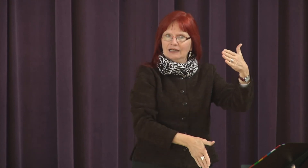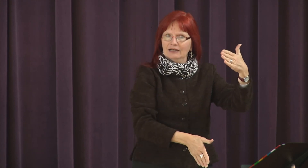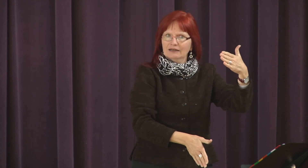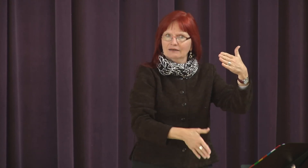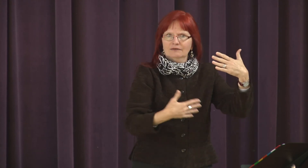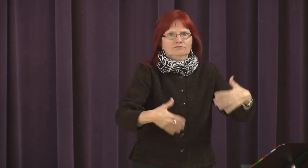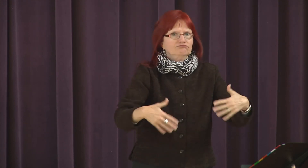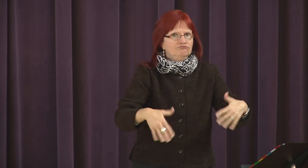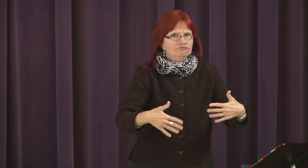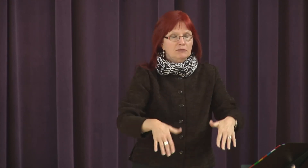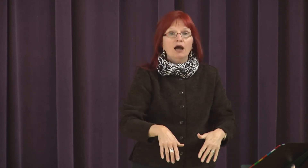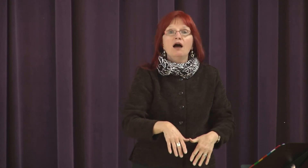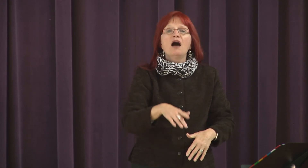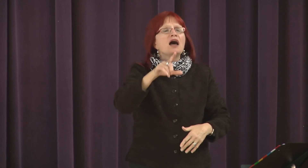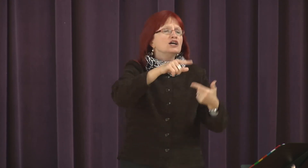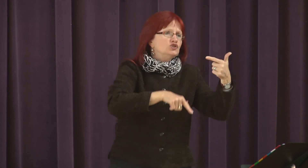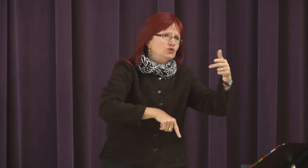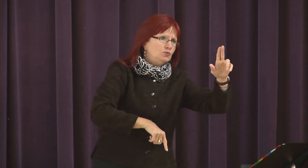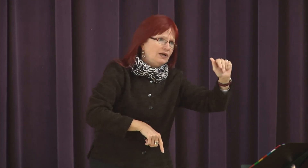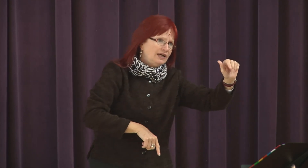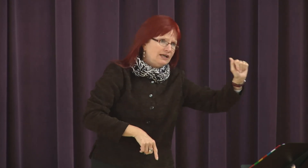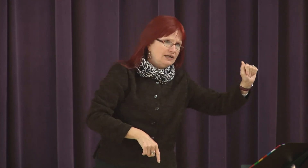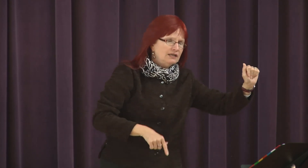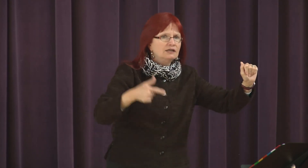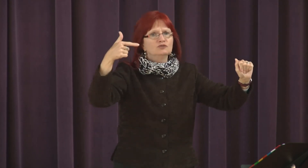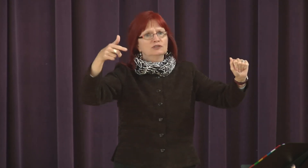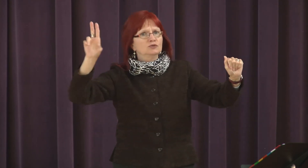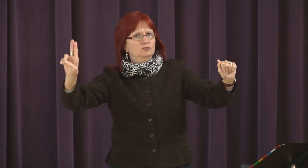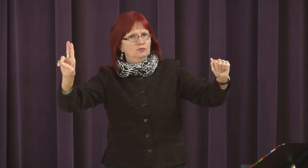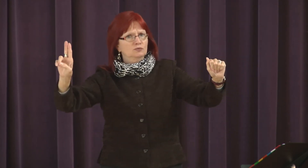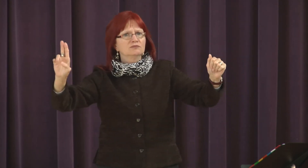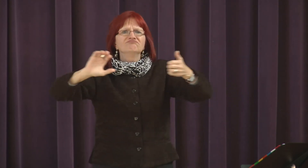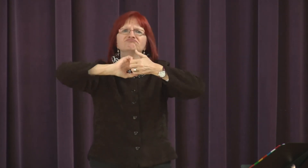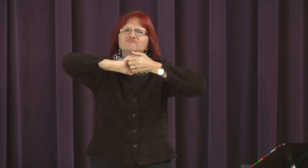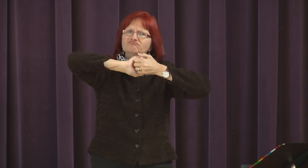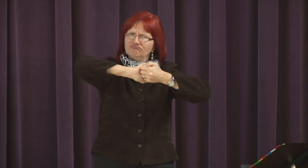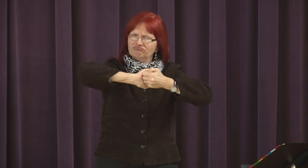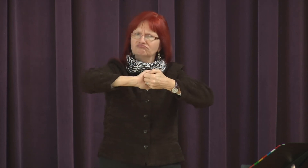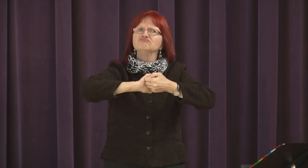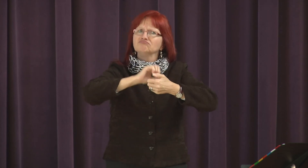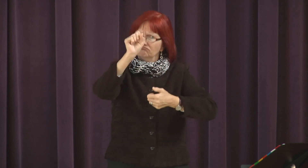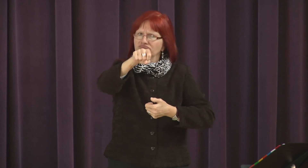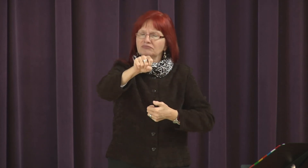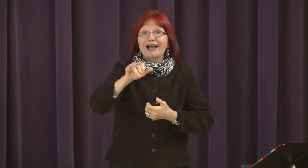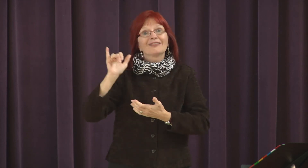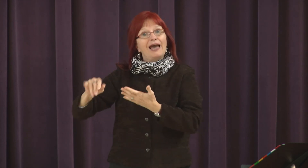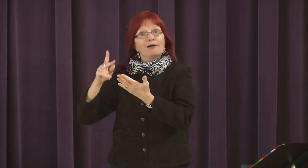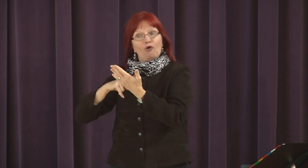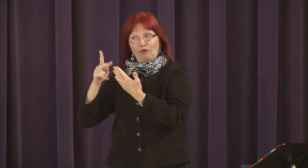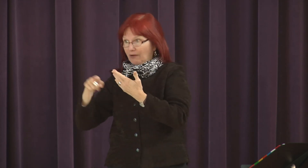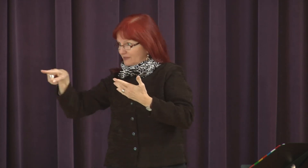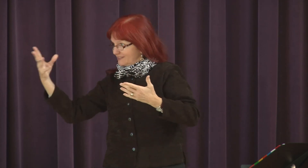also involved and scheduled during homecoming weekend. We have GUAA and Gallaudet University collaborating on these